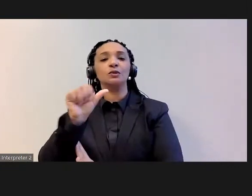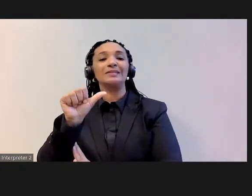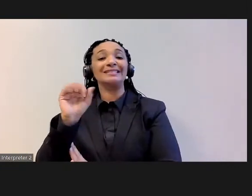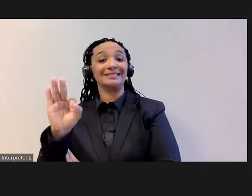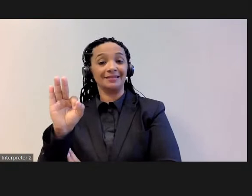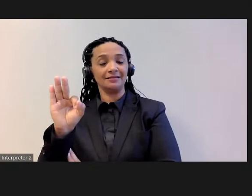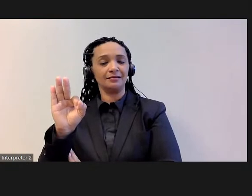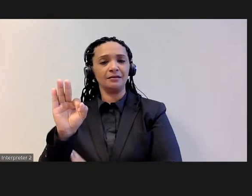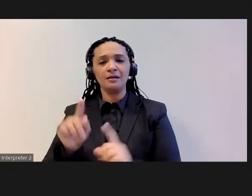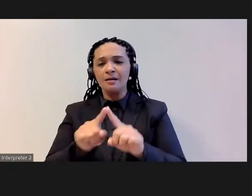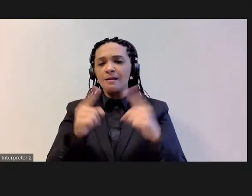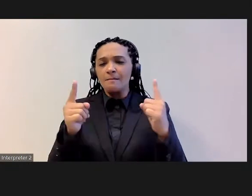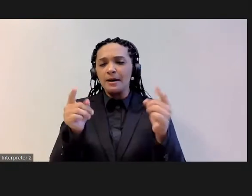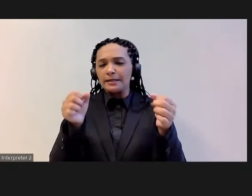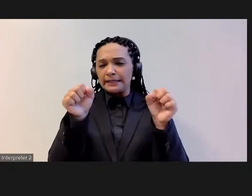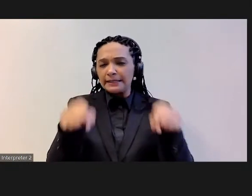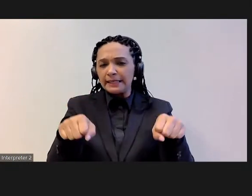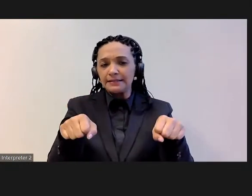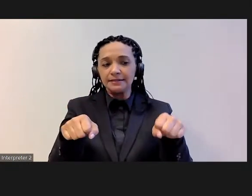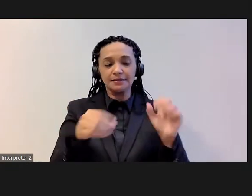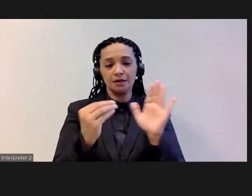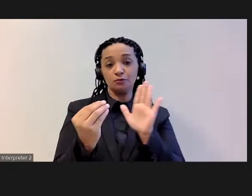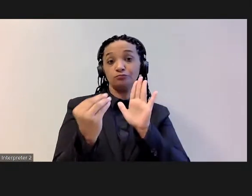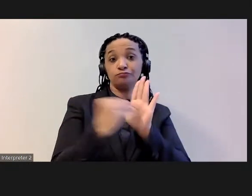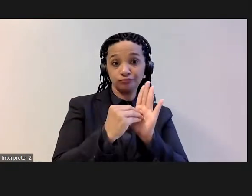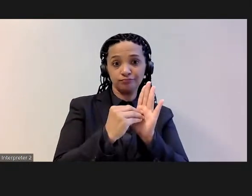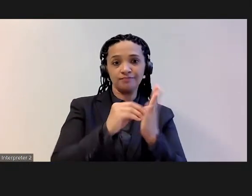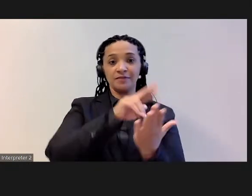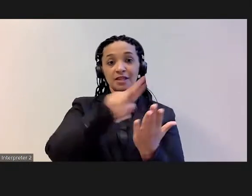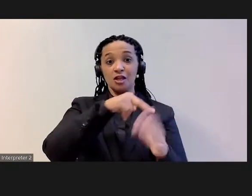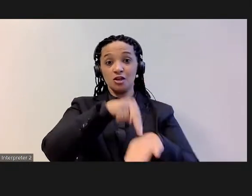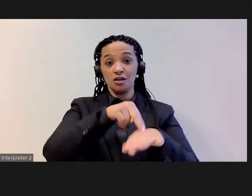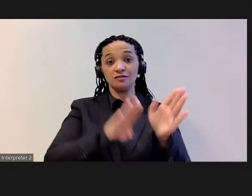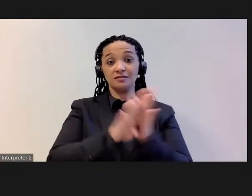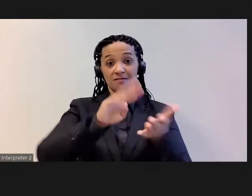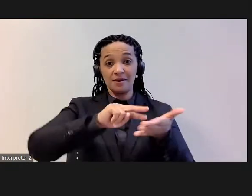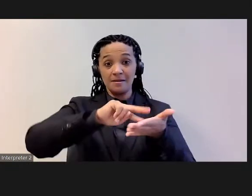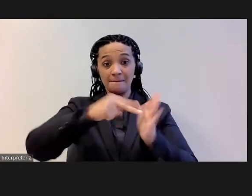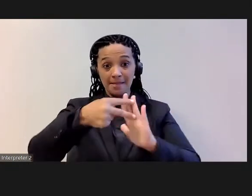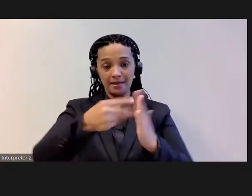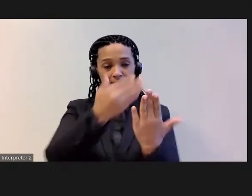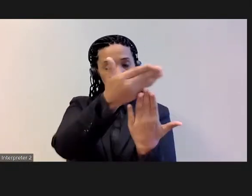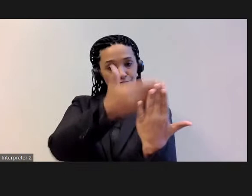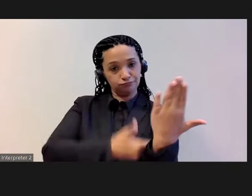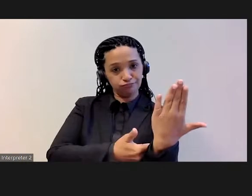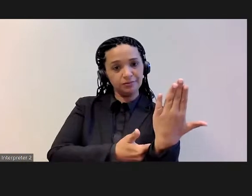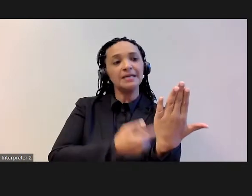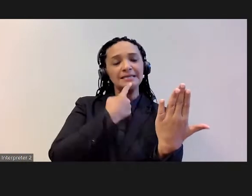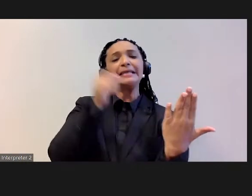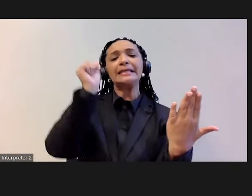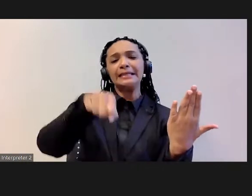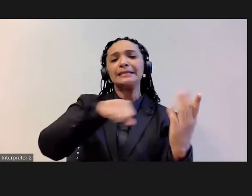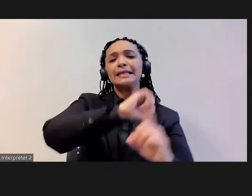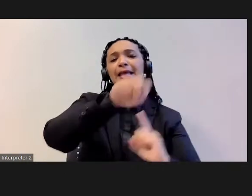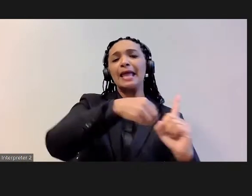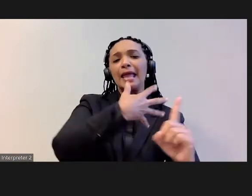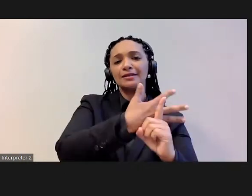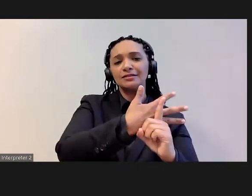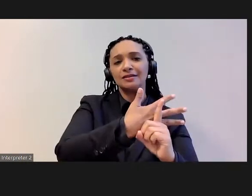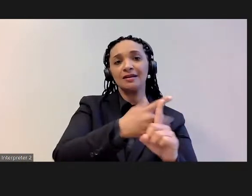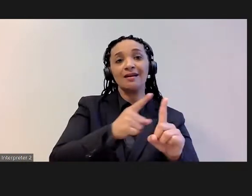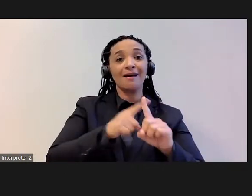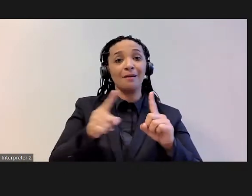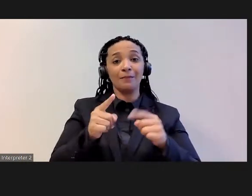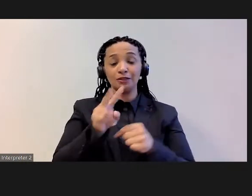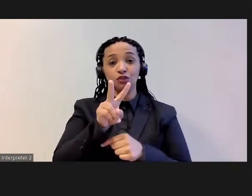only while they referenced the SDGs, by 2021, only 35% of developing countries